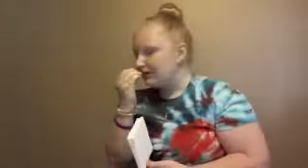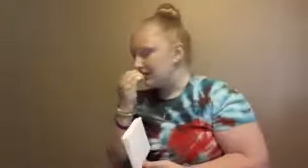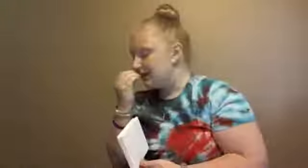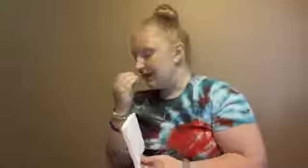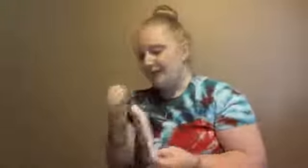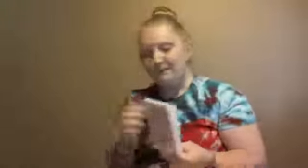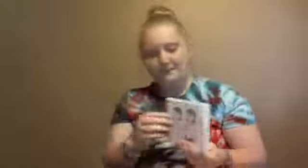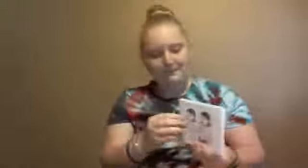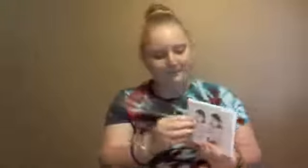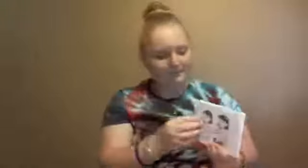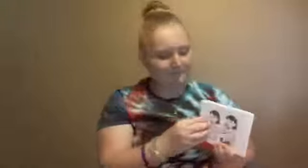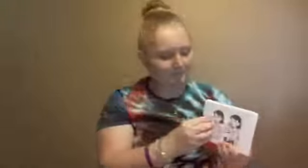just like that.